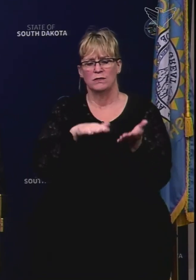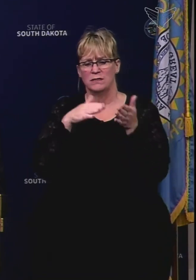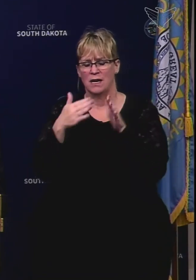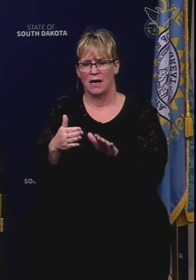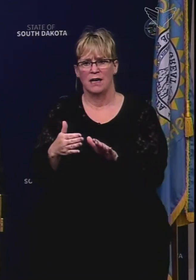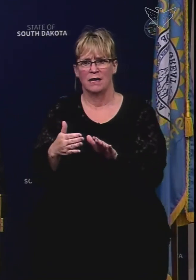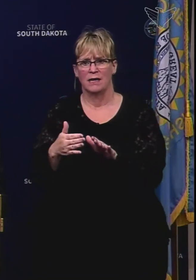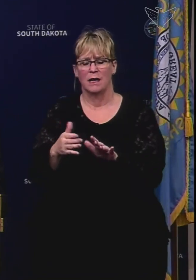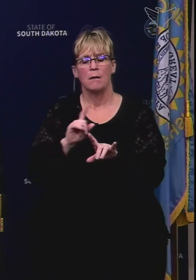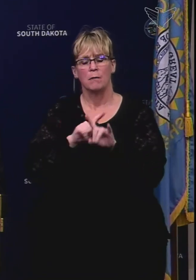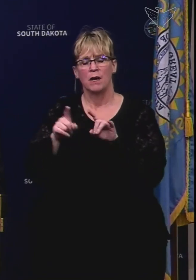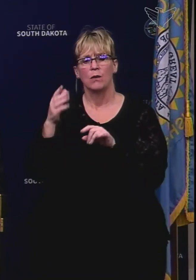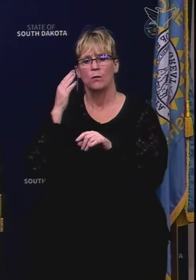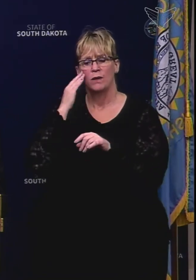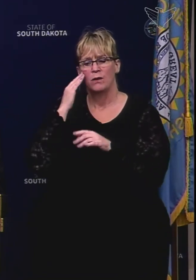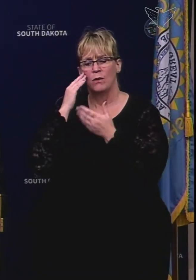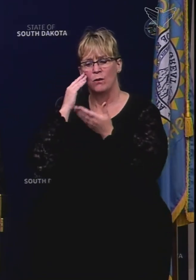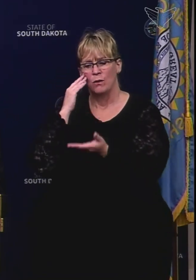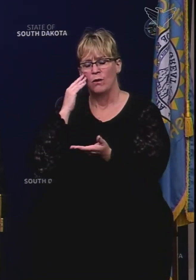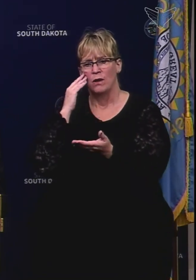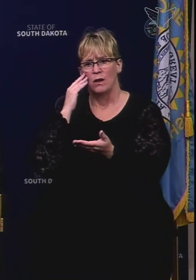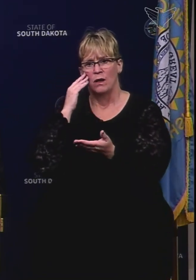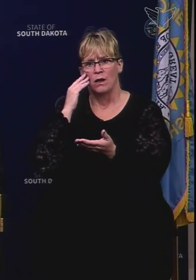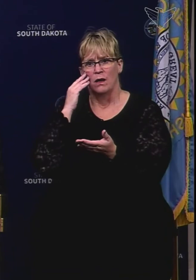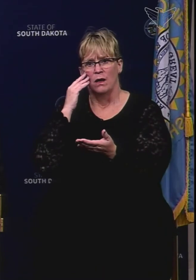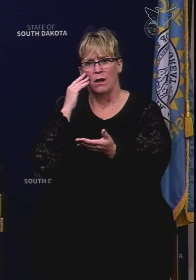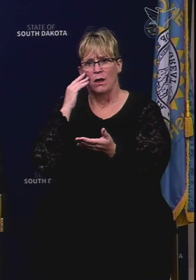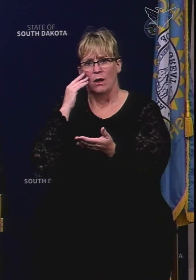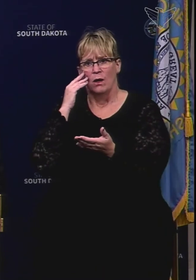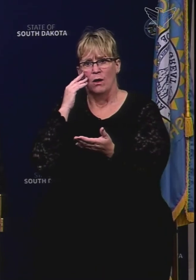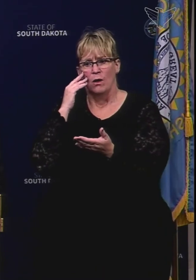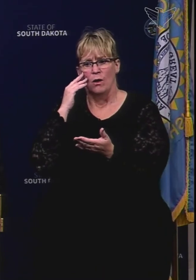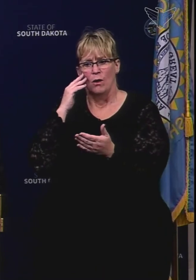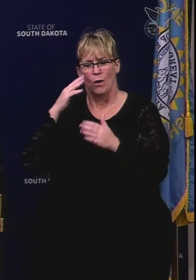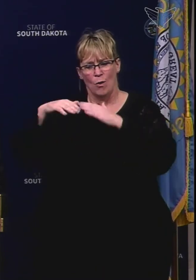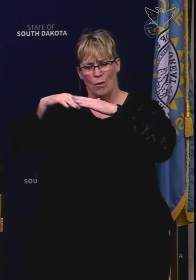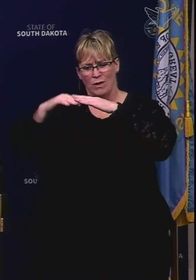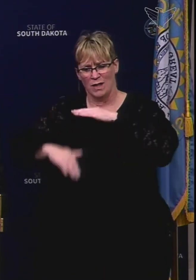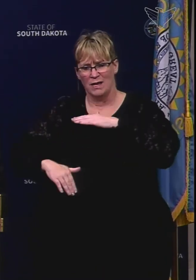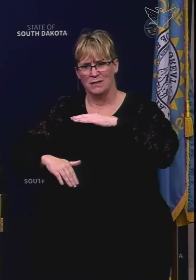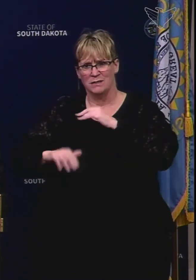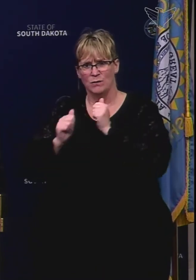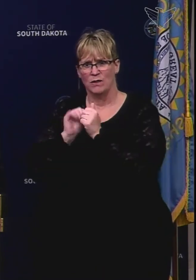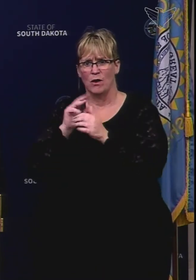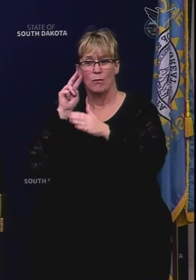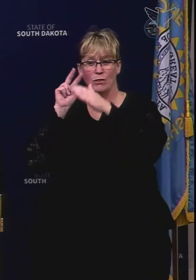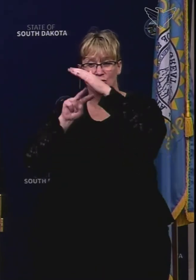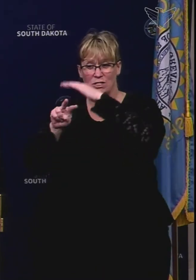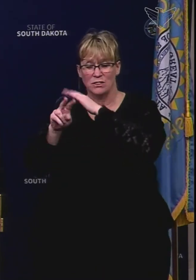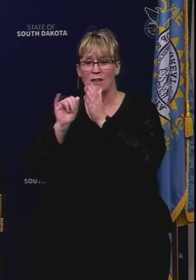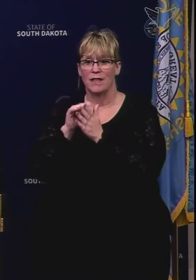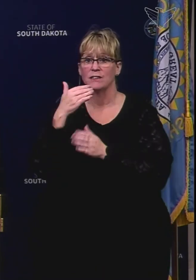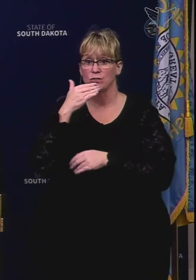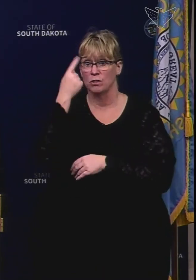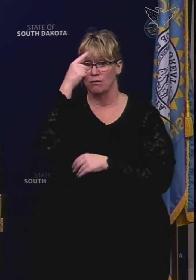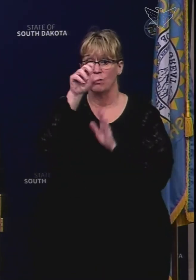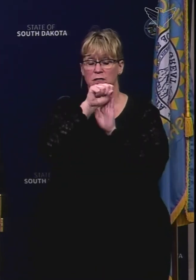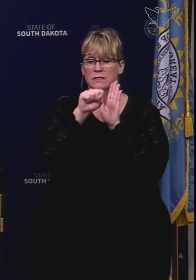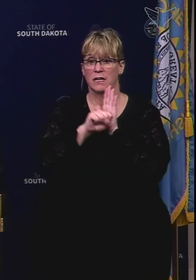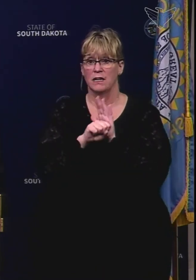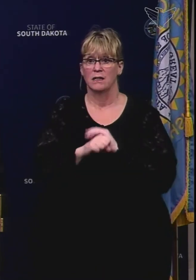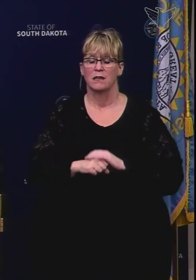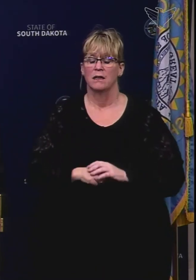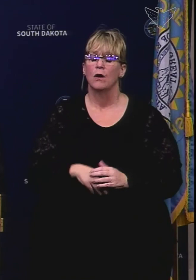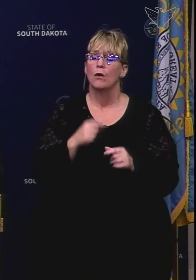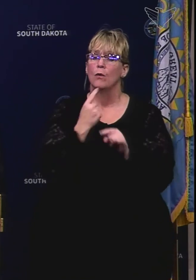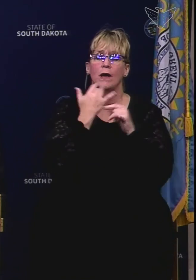life, we do know that we're far below what our projections were, and that's a good thing for our state. So we don't